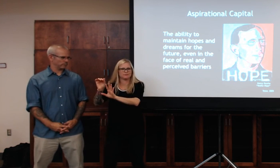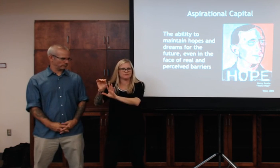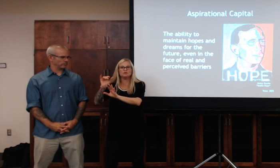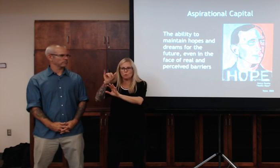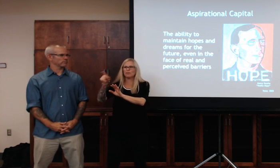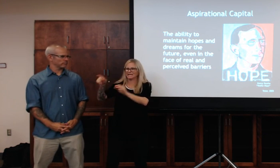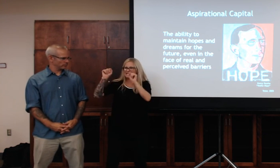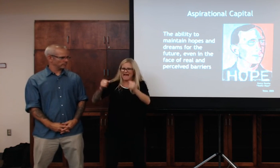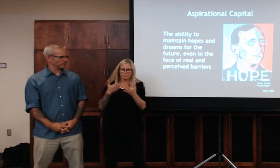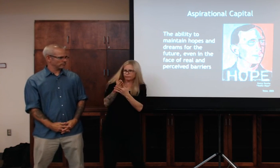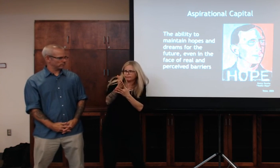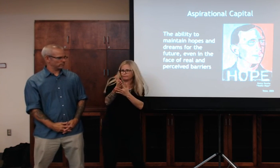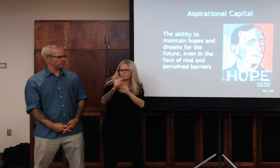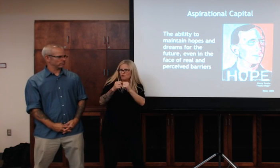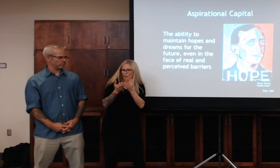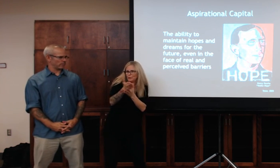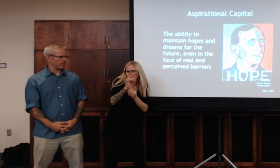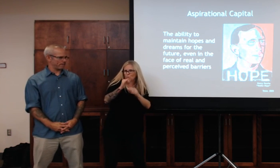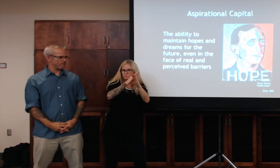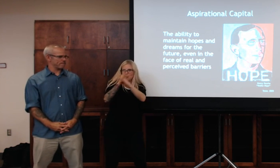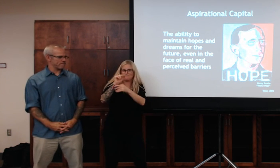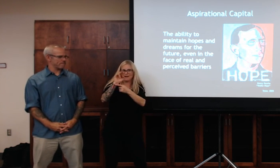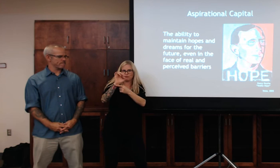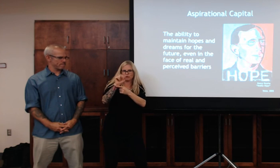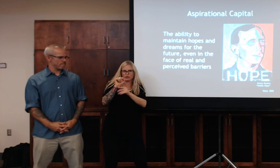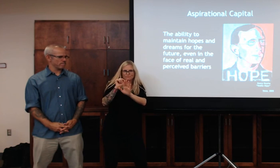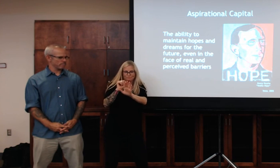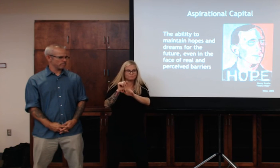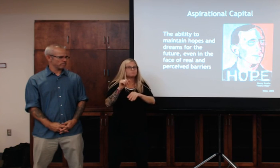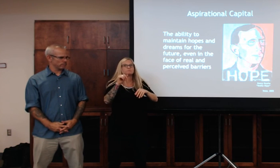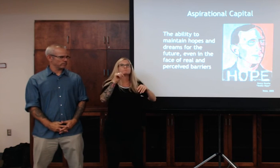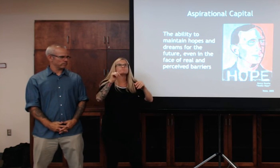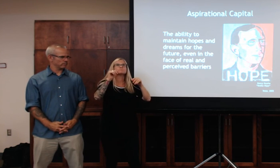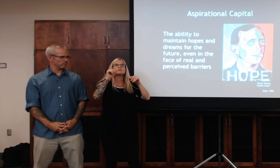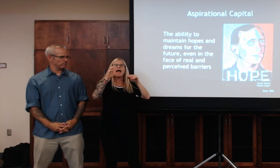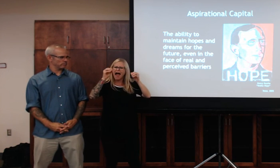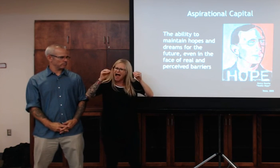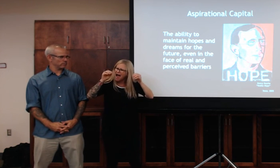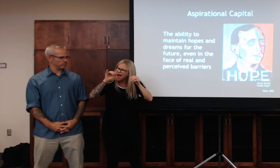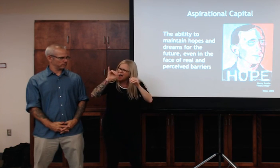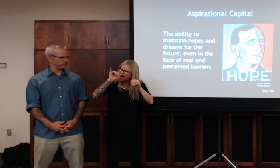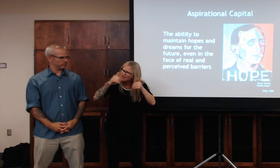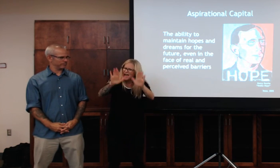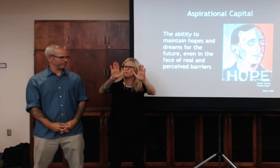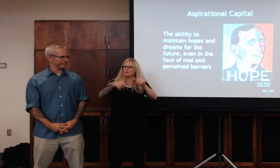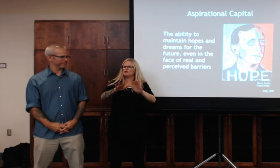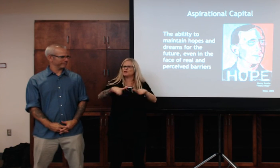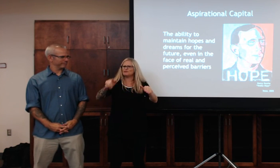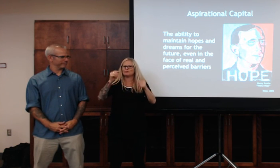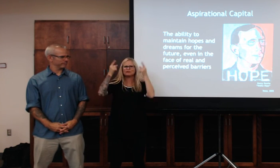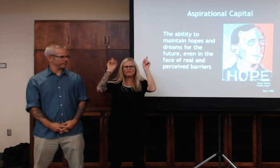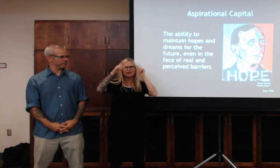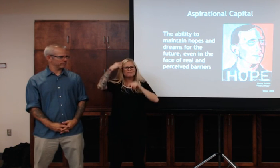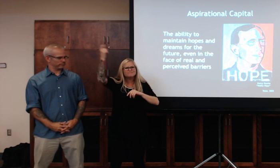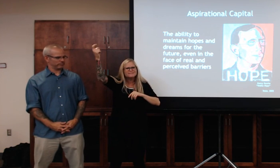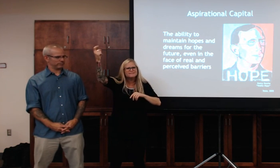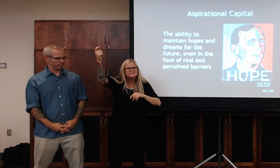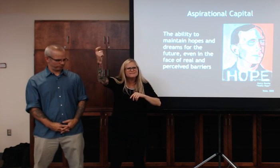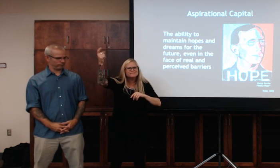do as well. So they can break through those barriers, whether they be real or perceived, and allow a child to achieve their